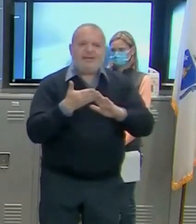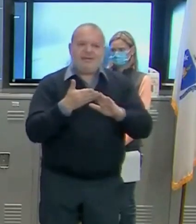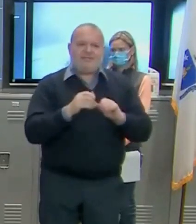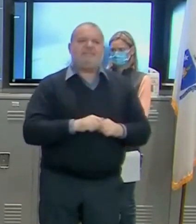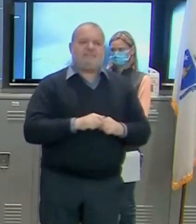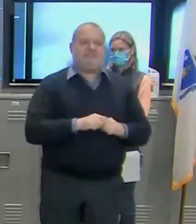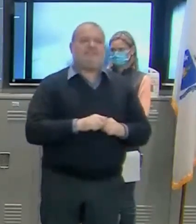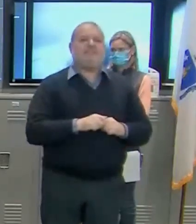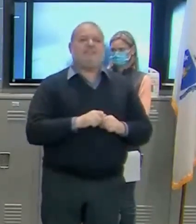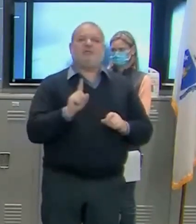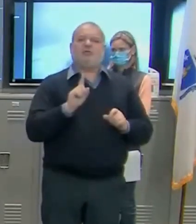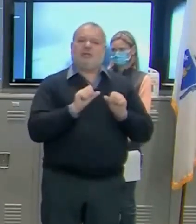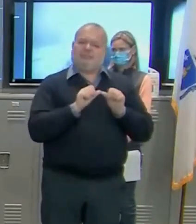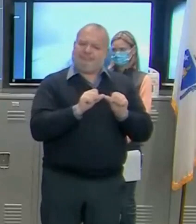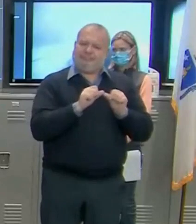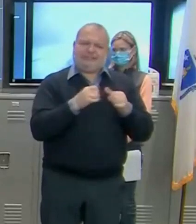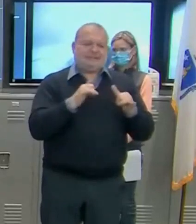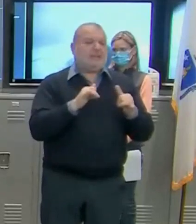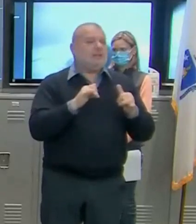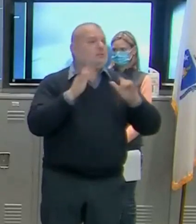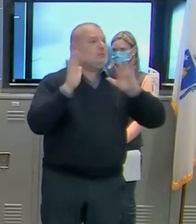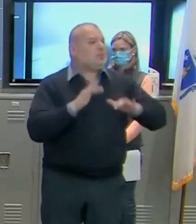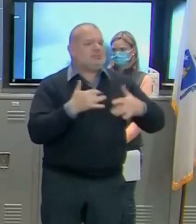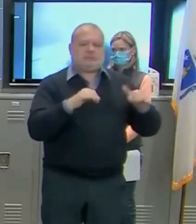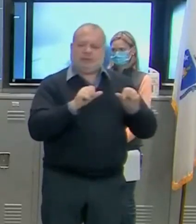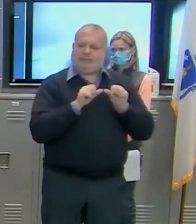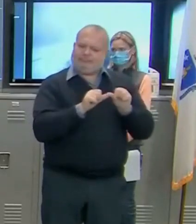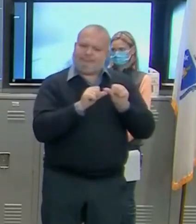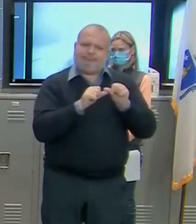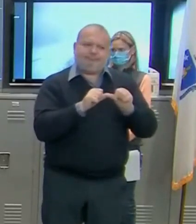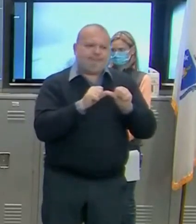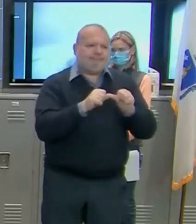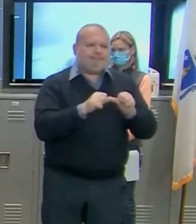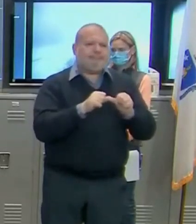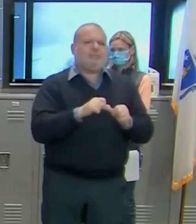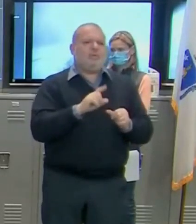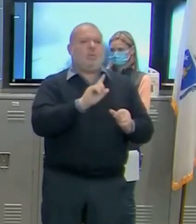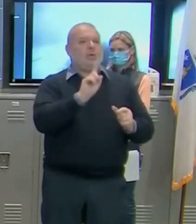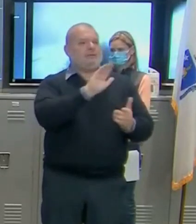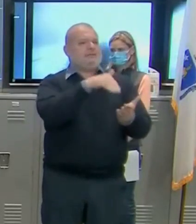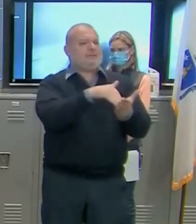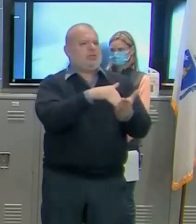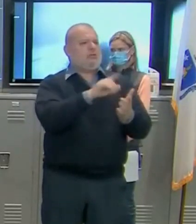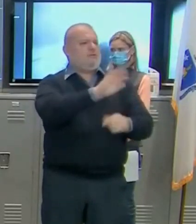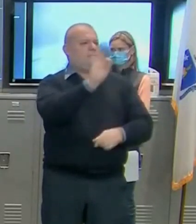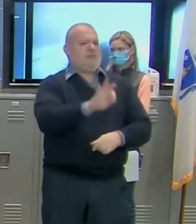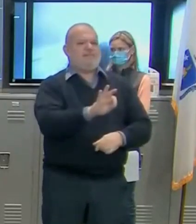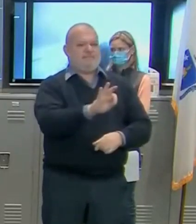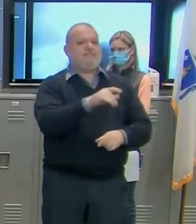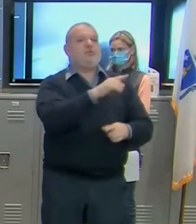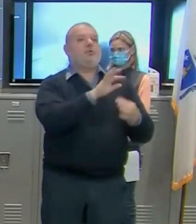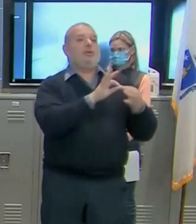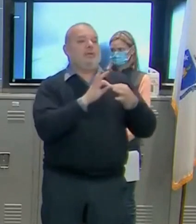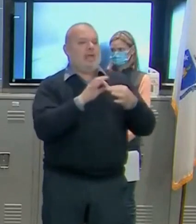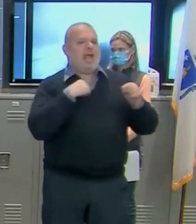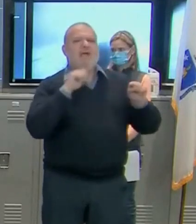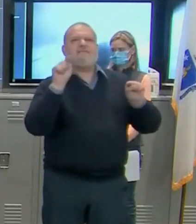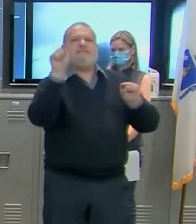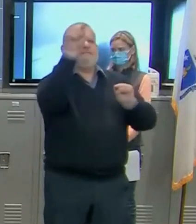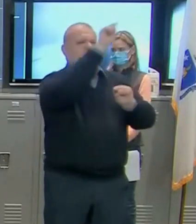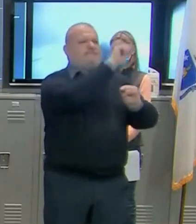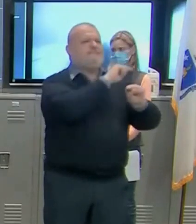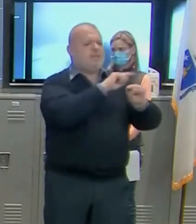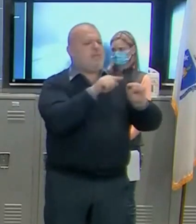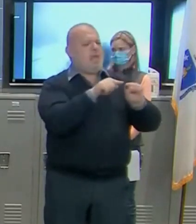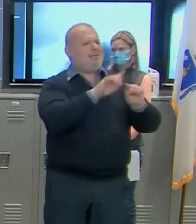duration of the storm to provide a common operating picture and to continue coordinating response operations. The state's EOC